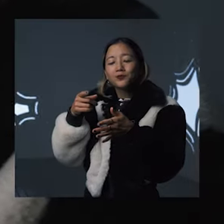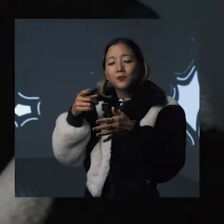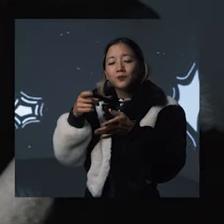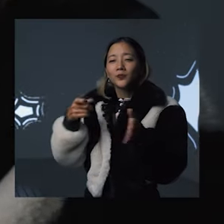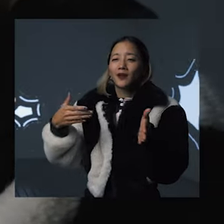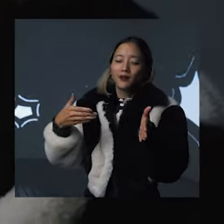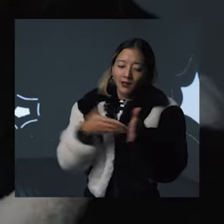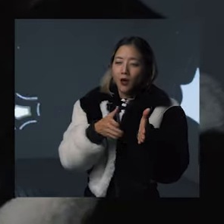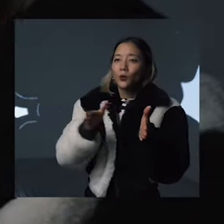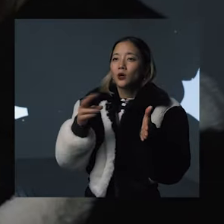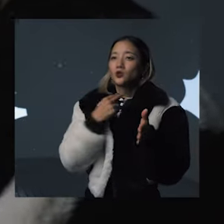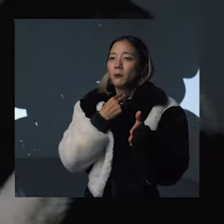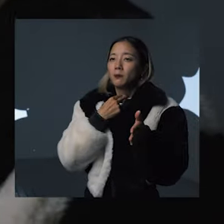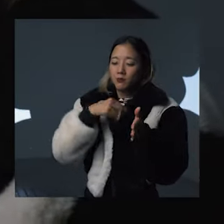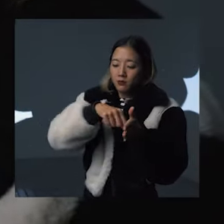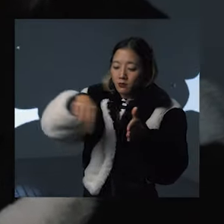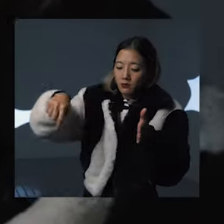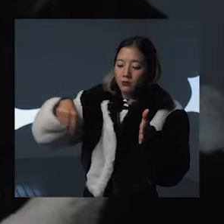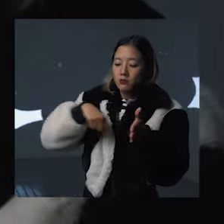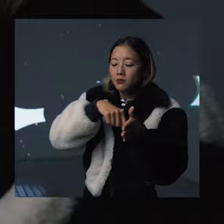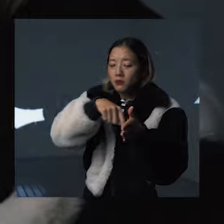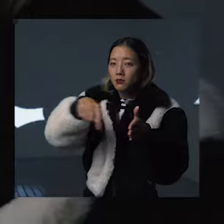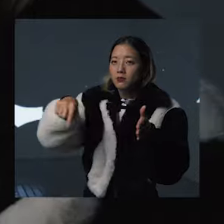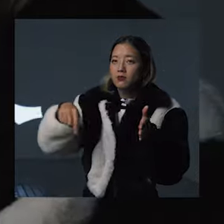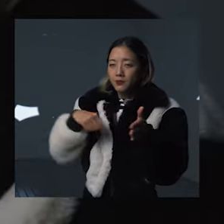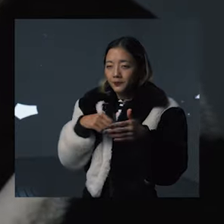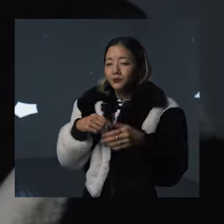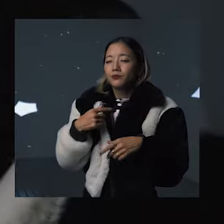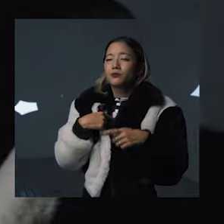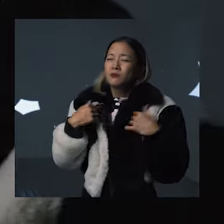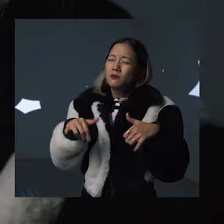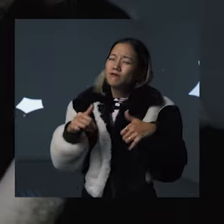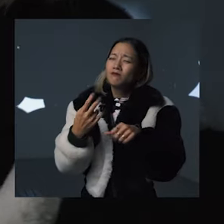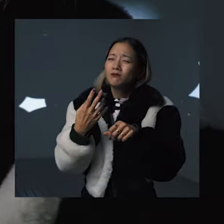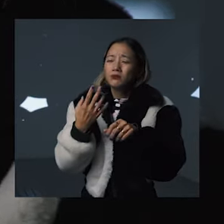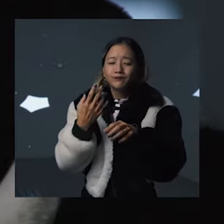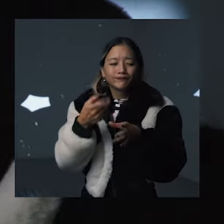And that experience of oppression gets trapped in the deaf community.